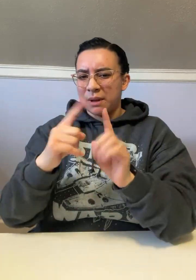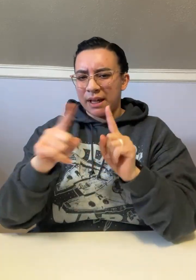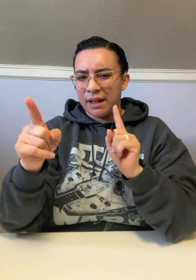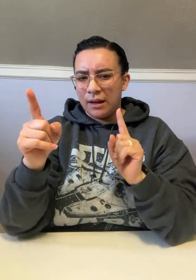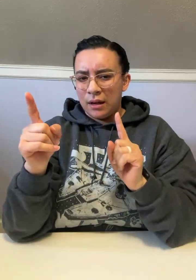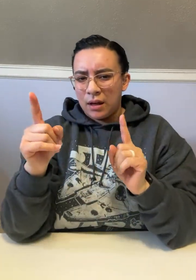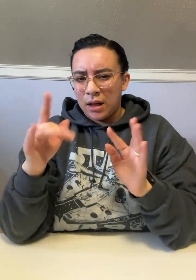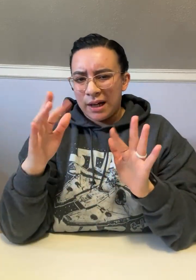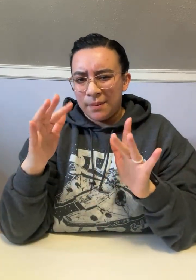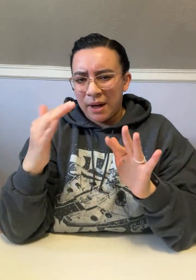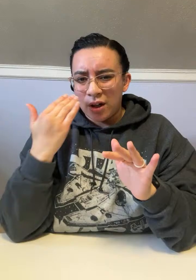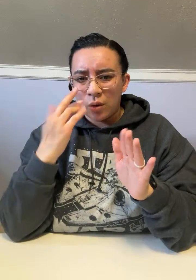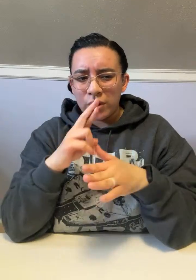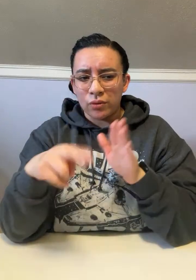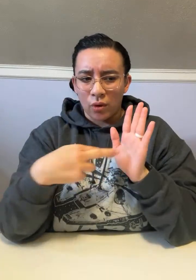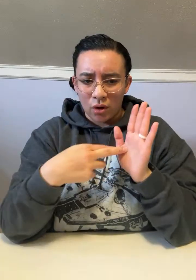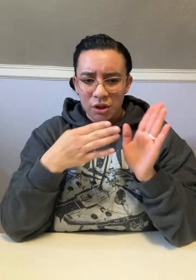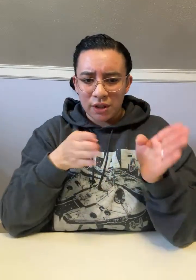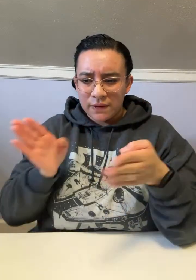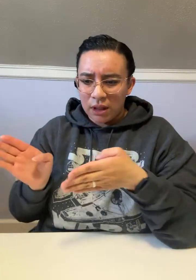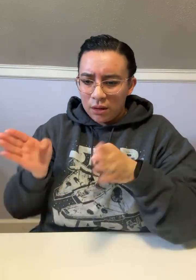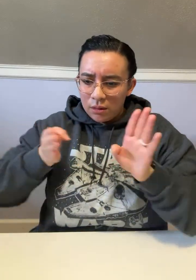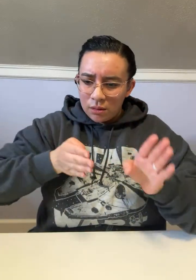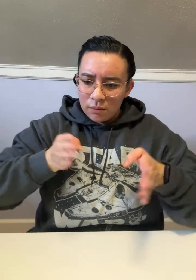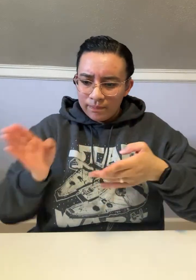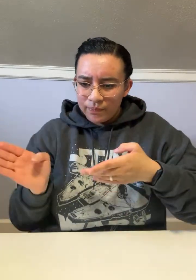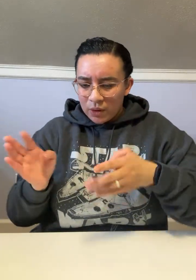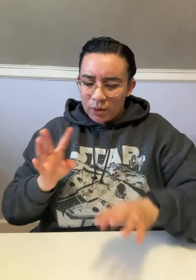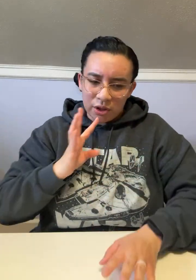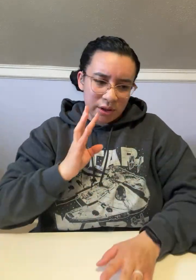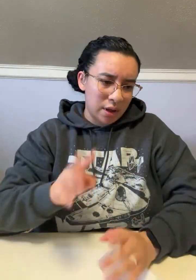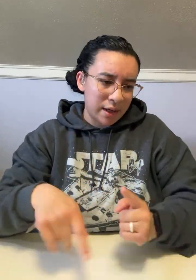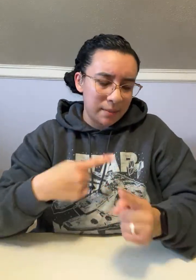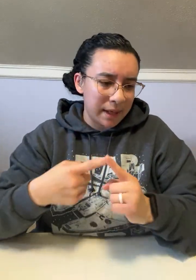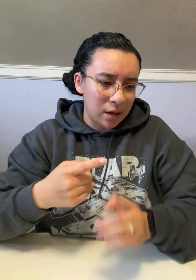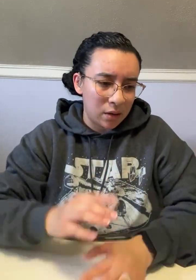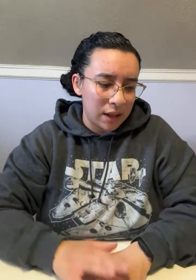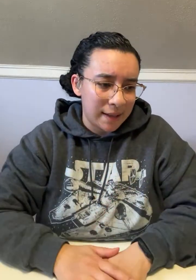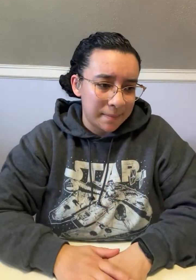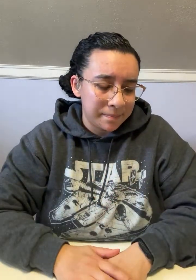but I know with role shifting, when you're talking about